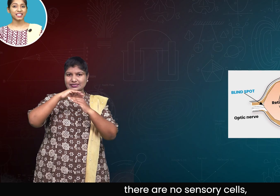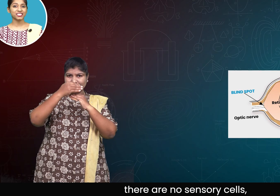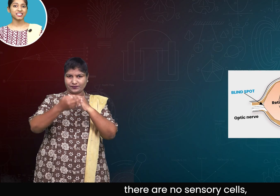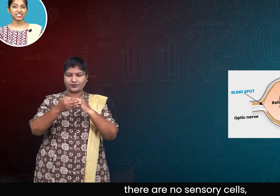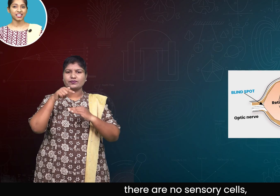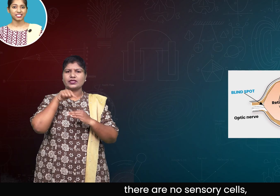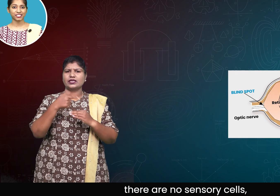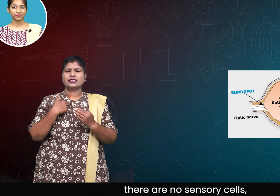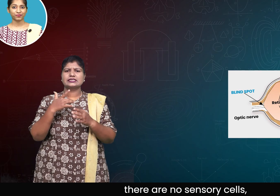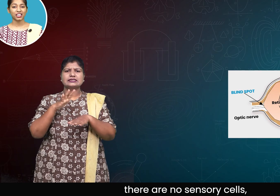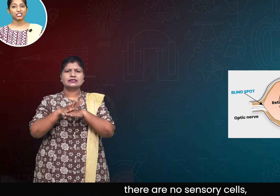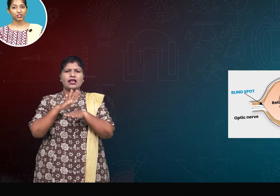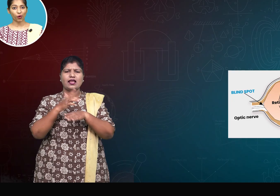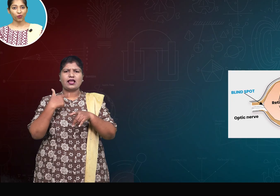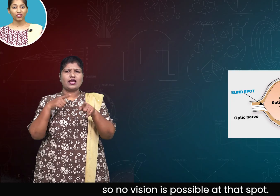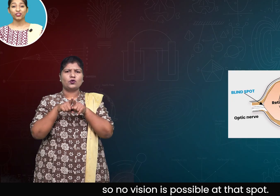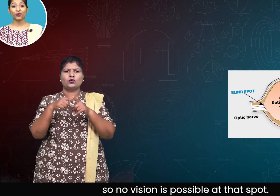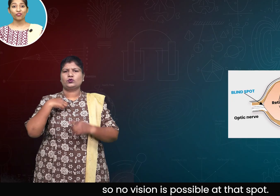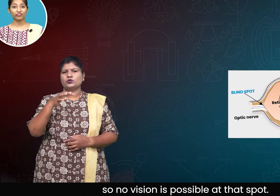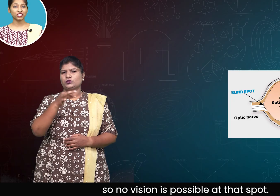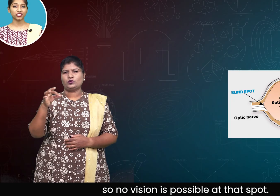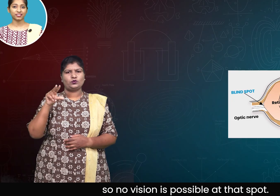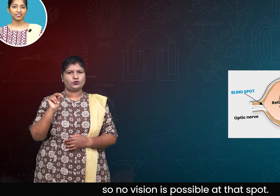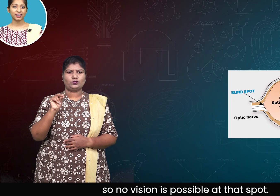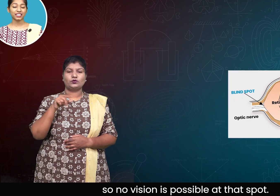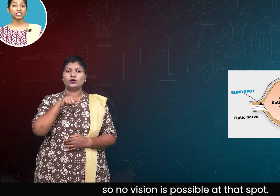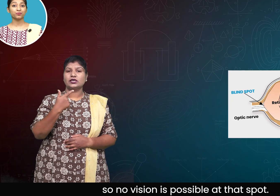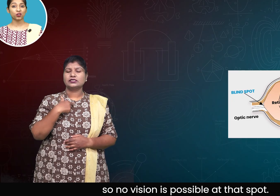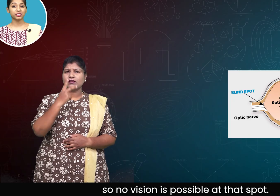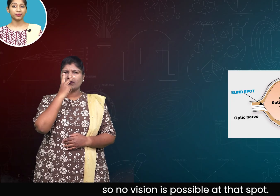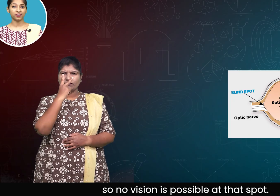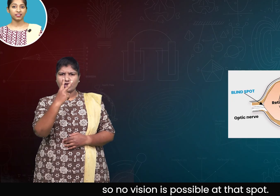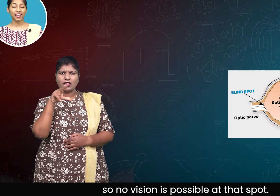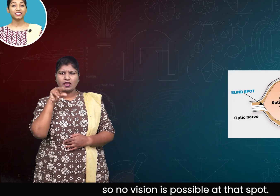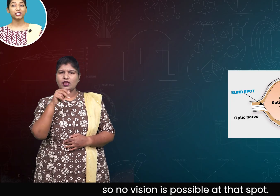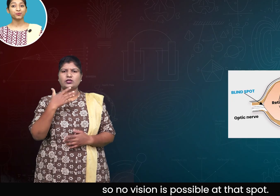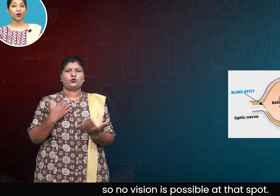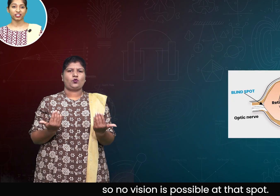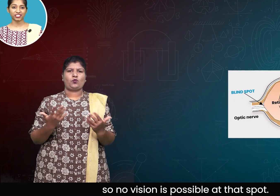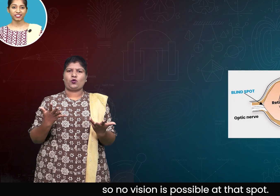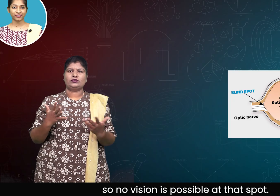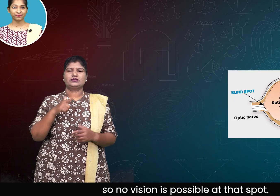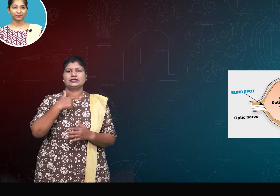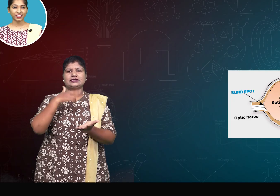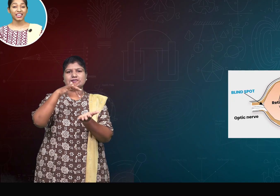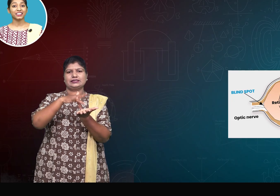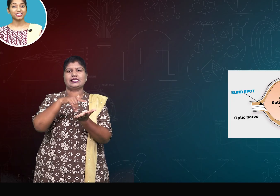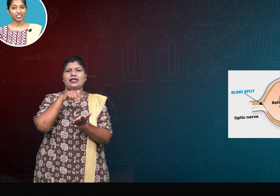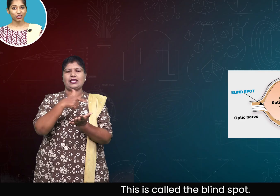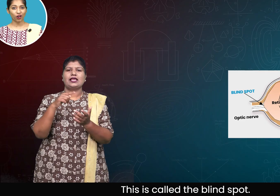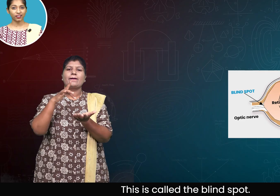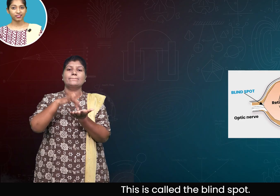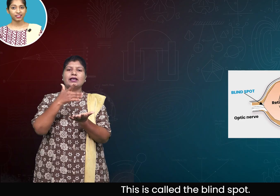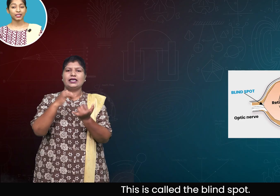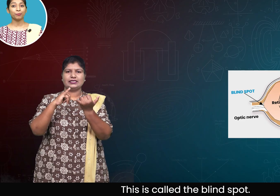no sensory cells, so no vision is possible at that spot. This